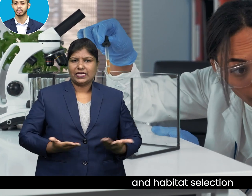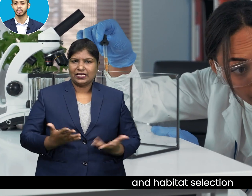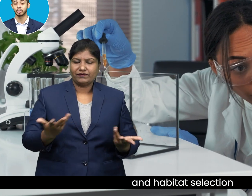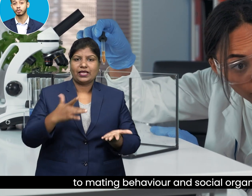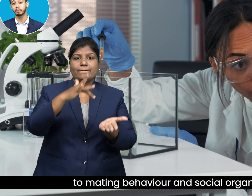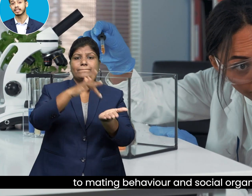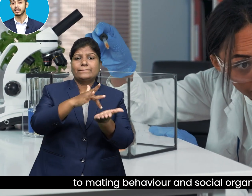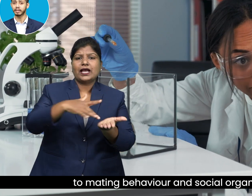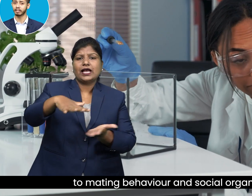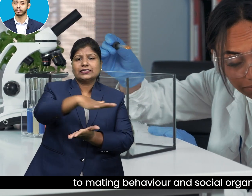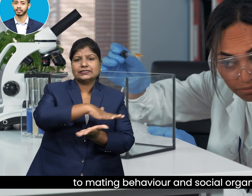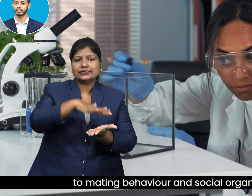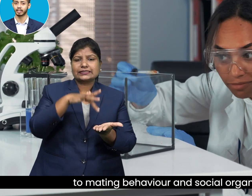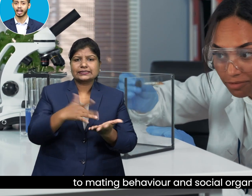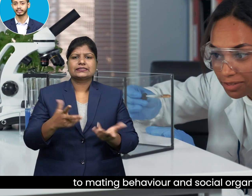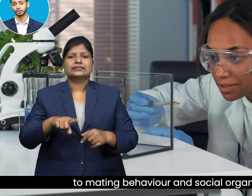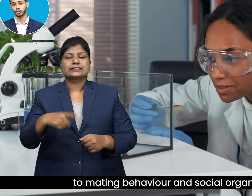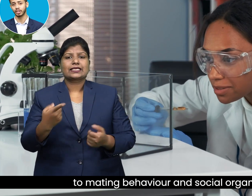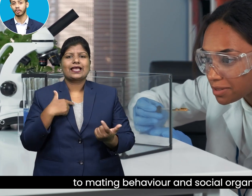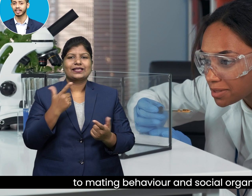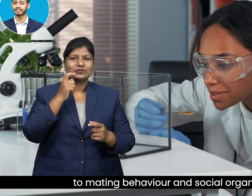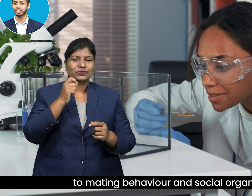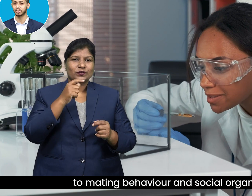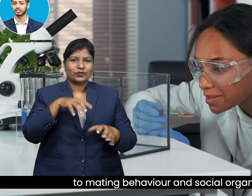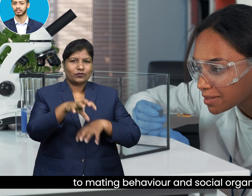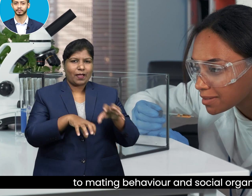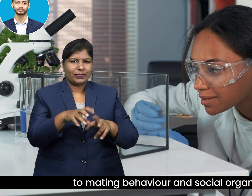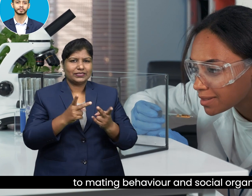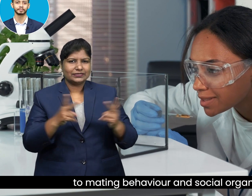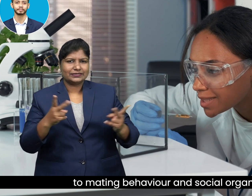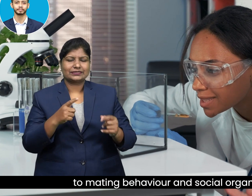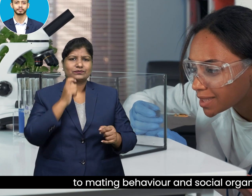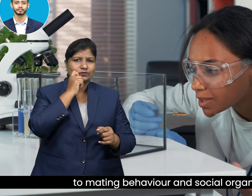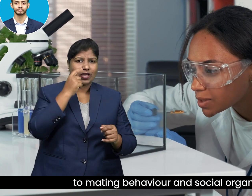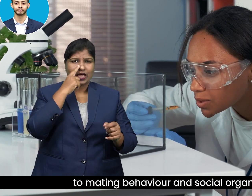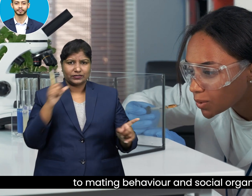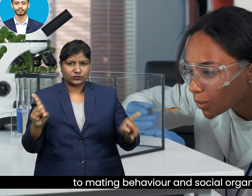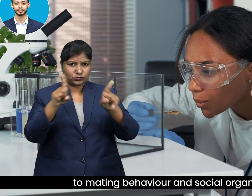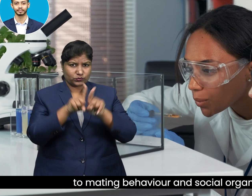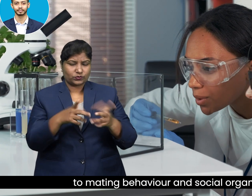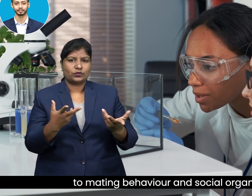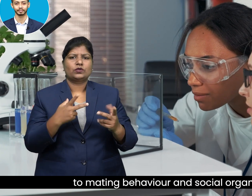selection to mating behavior and social organizations.